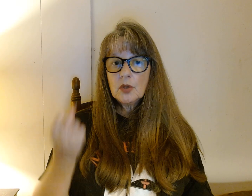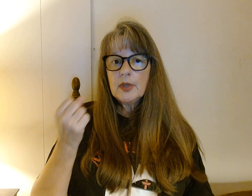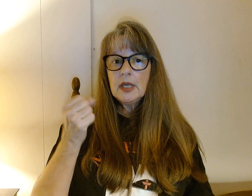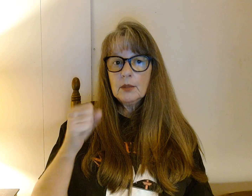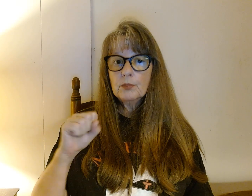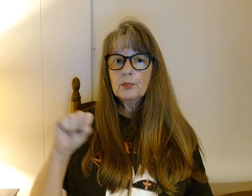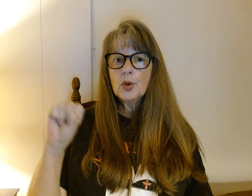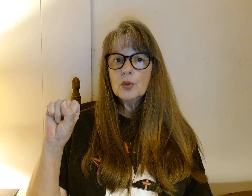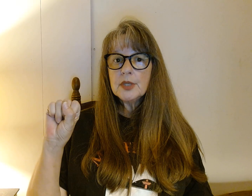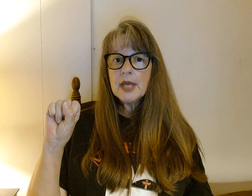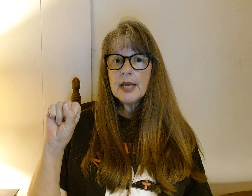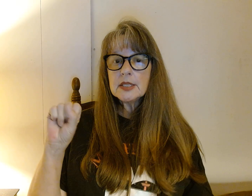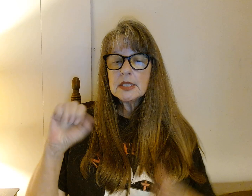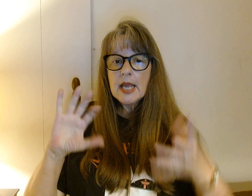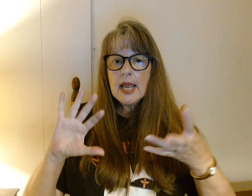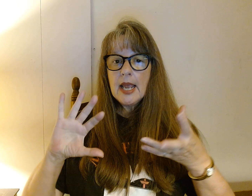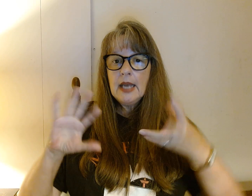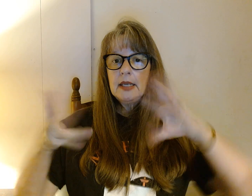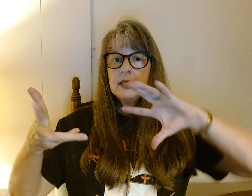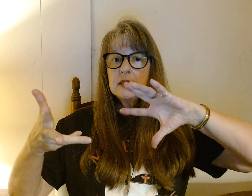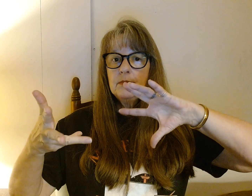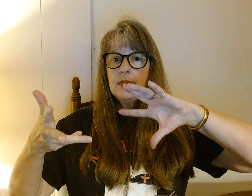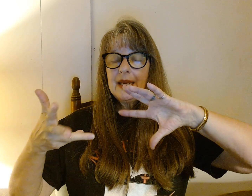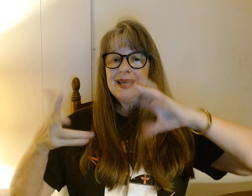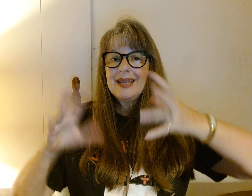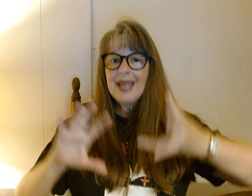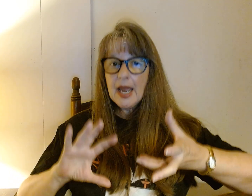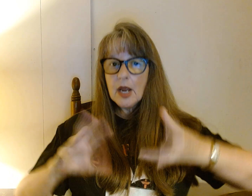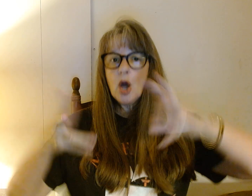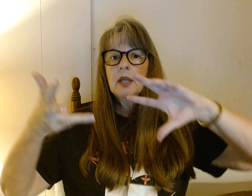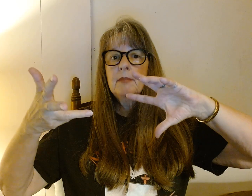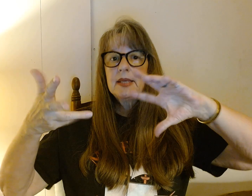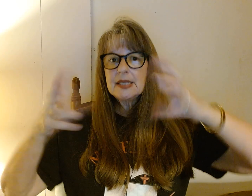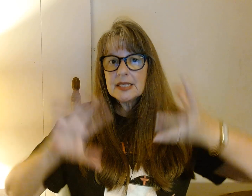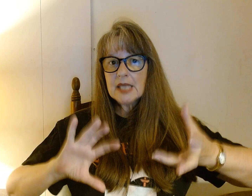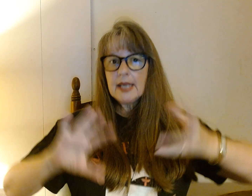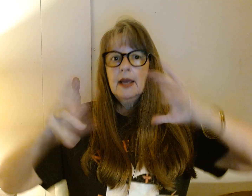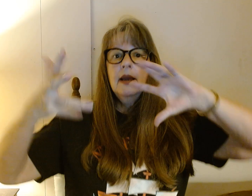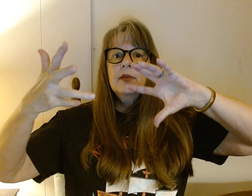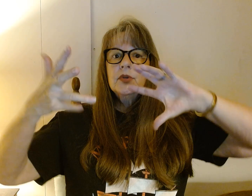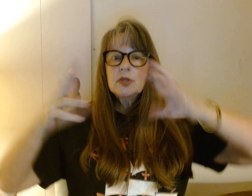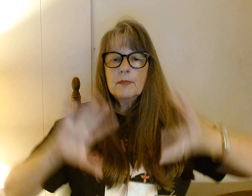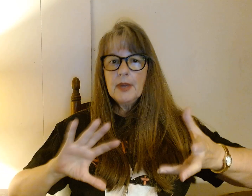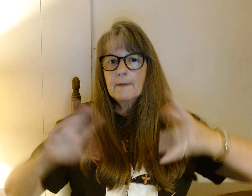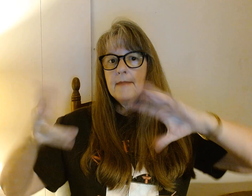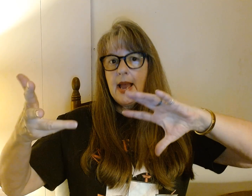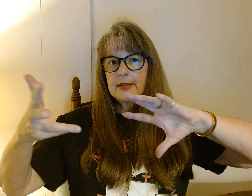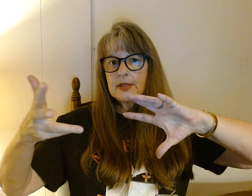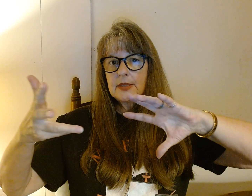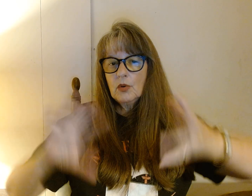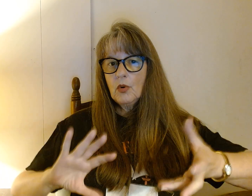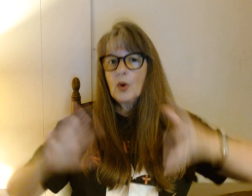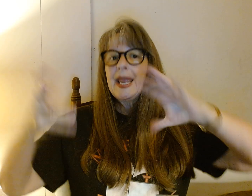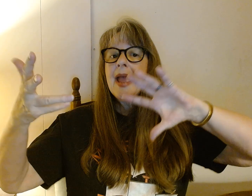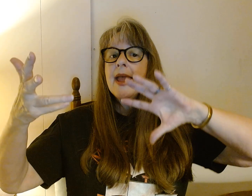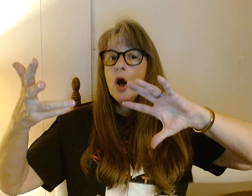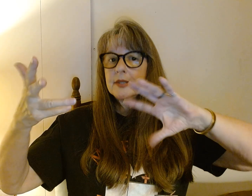again, protest, and it's a big chaotic mess. This is a big mess, or chaos.